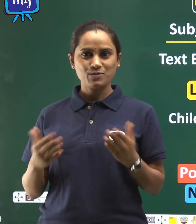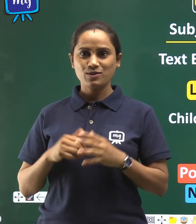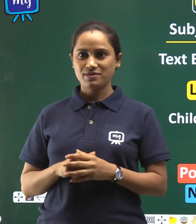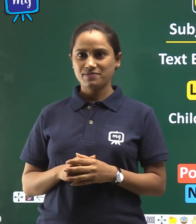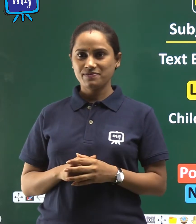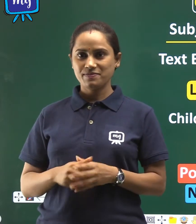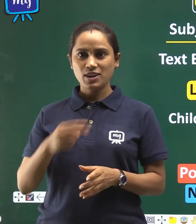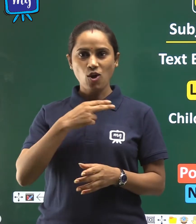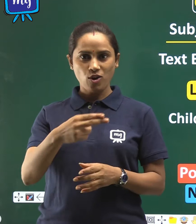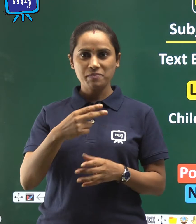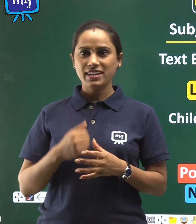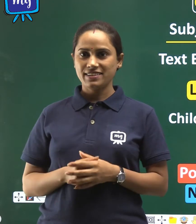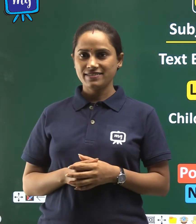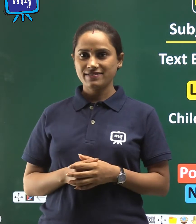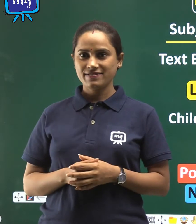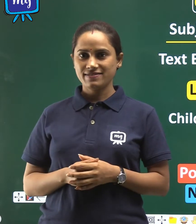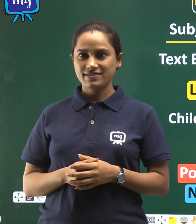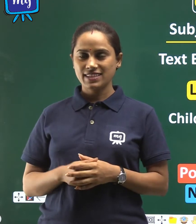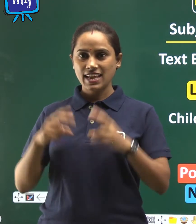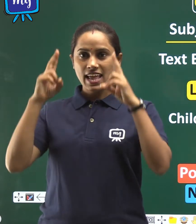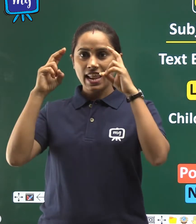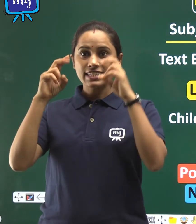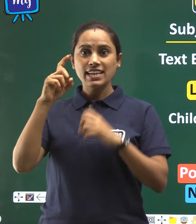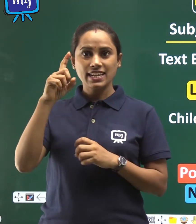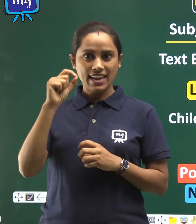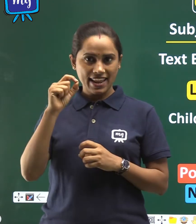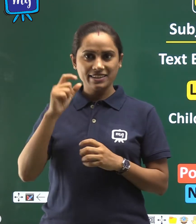textbook, Hornbill, lesson 10,